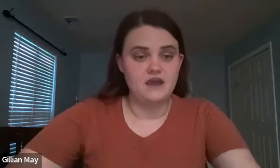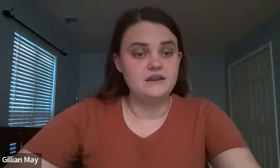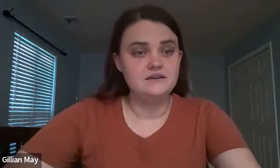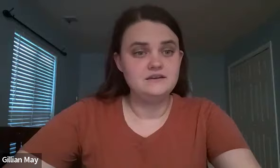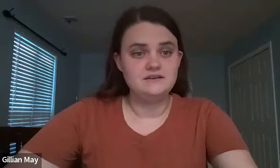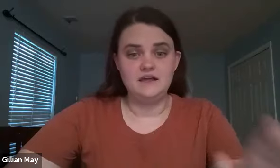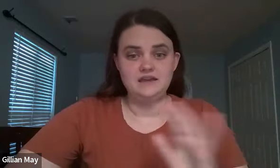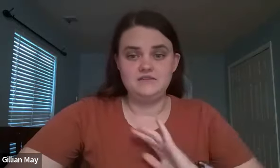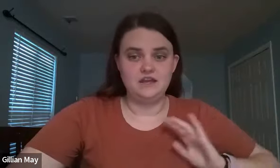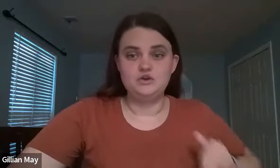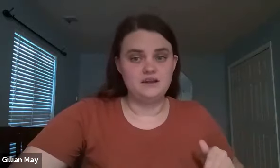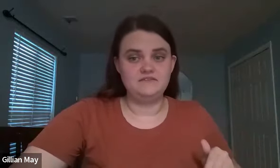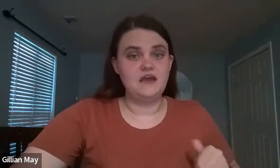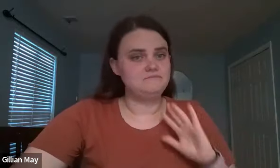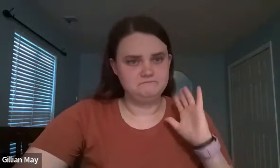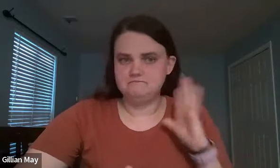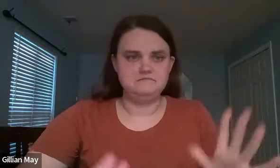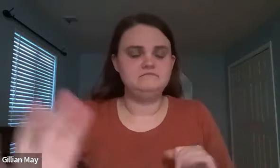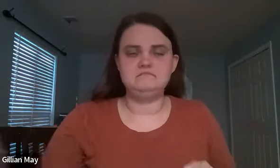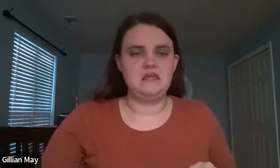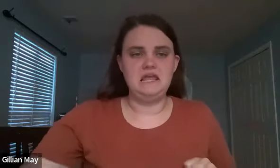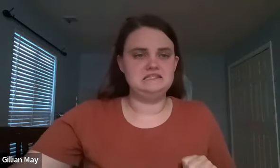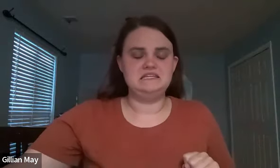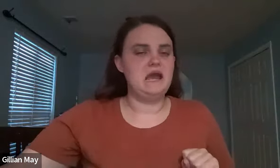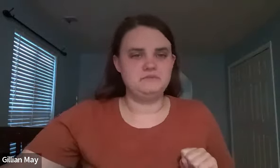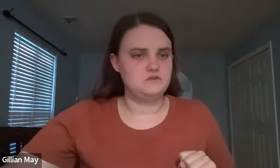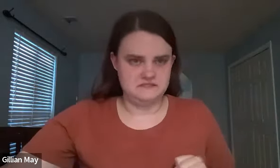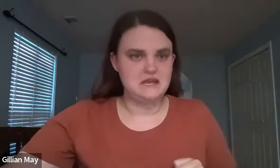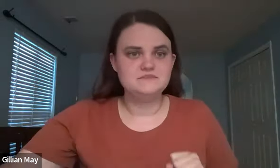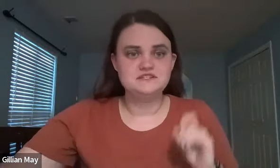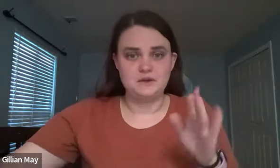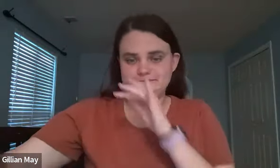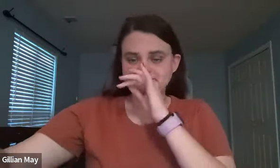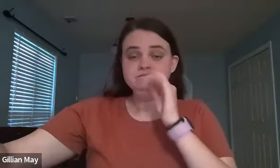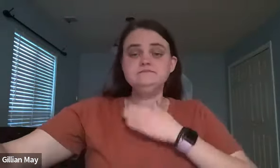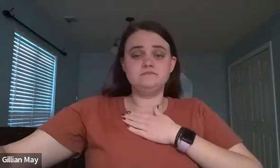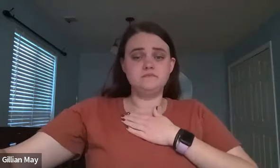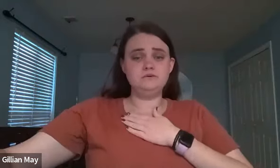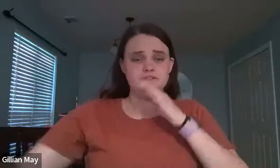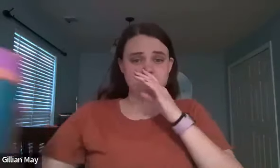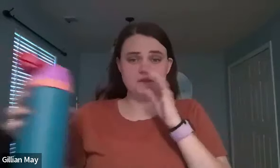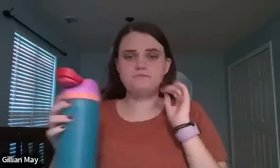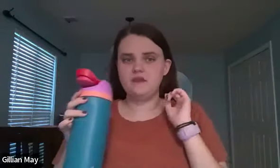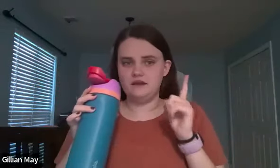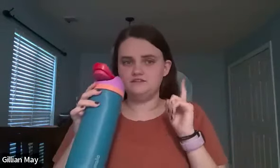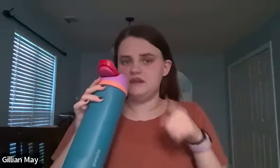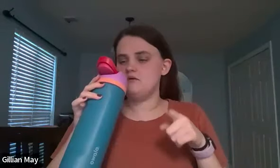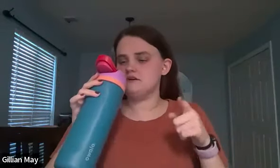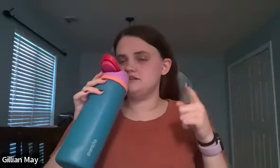had like that could not get that, it happens all the time. So, oh, excuse me. All right. So now what we're going